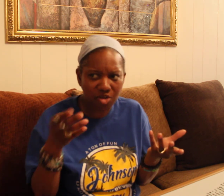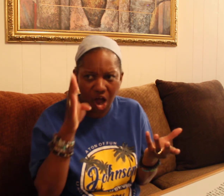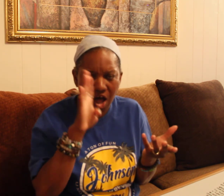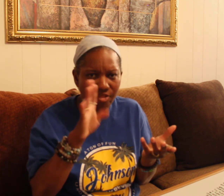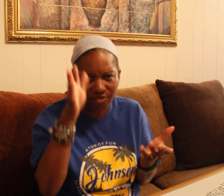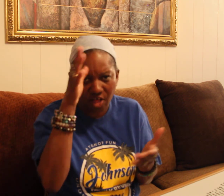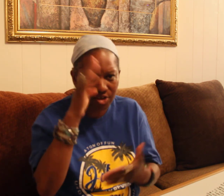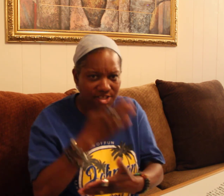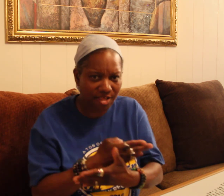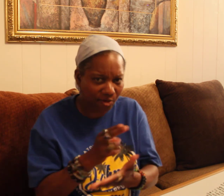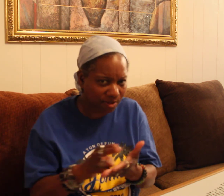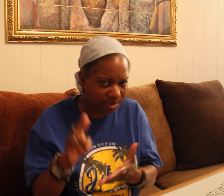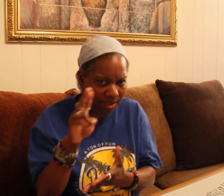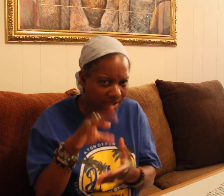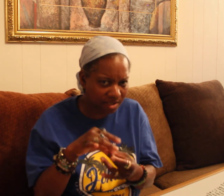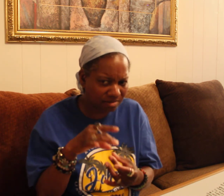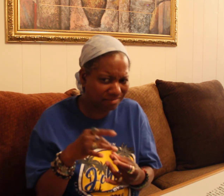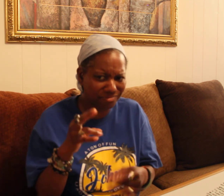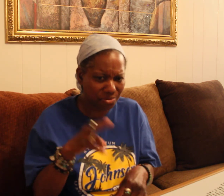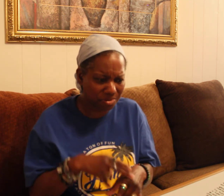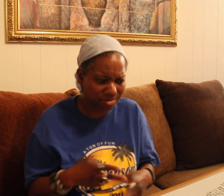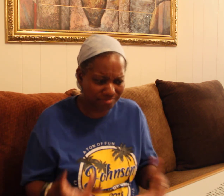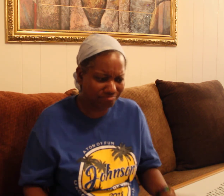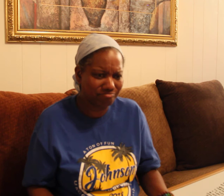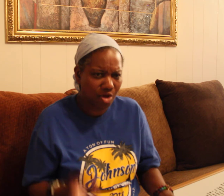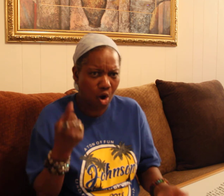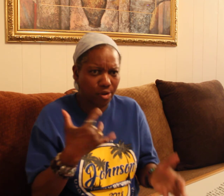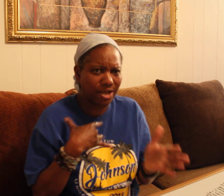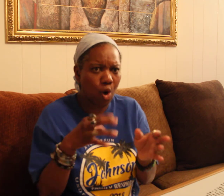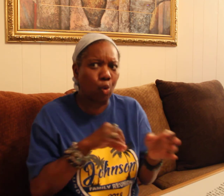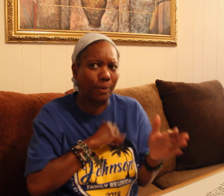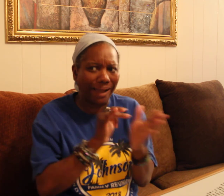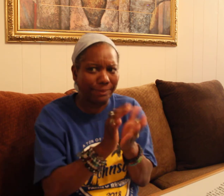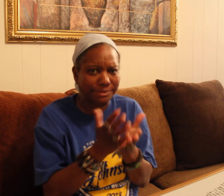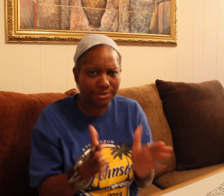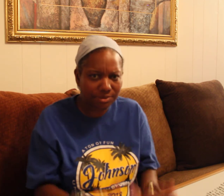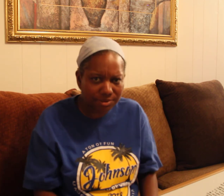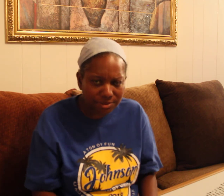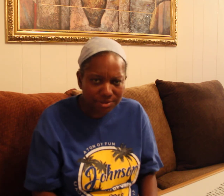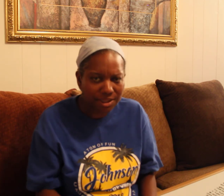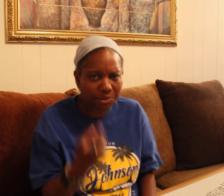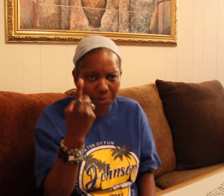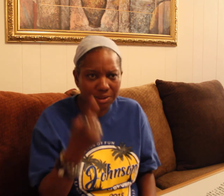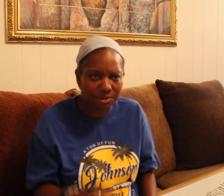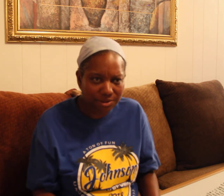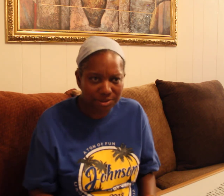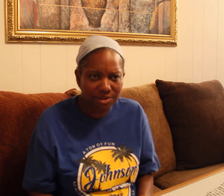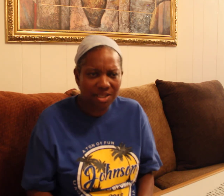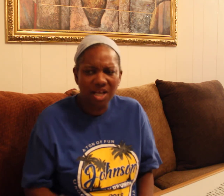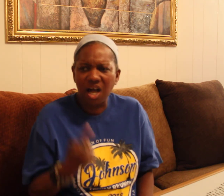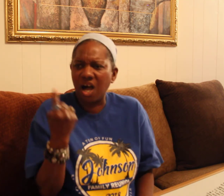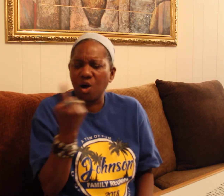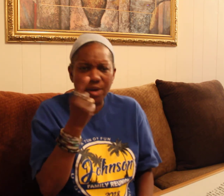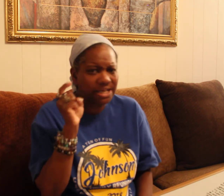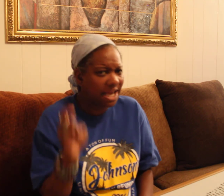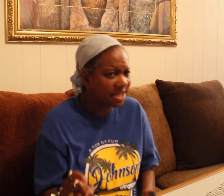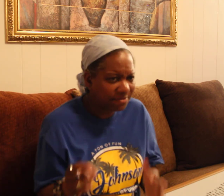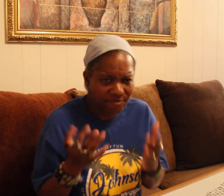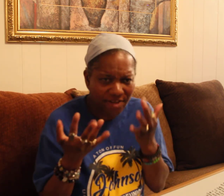God, the Father, the Son, the Holy Spirit. Of course, always own the Bible. That was one. Always had to have a